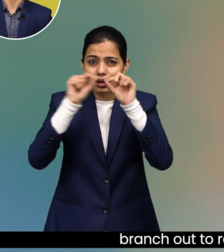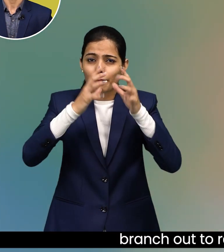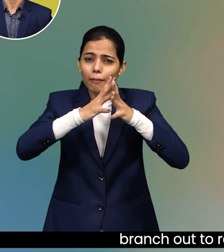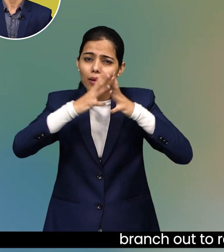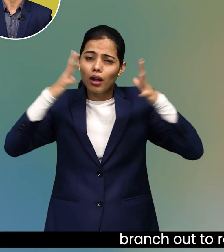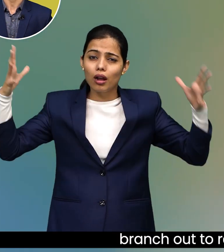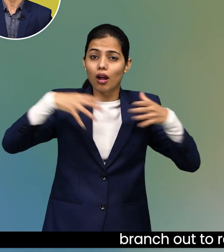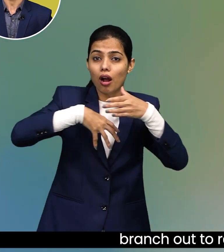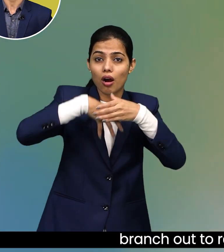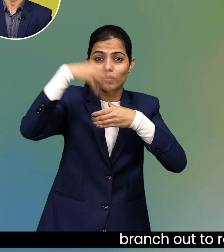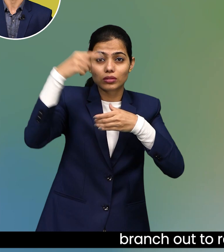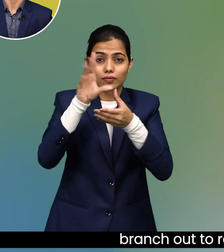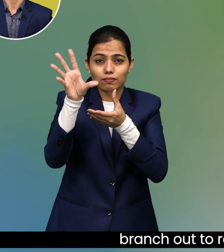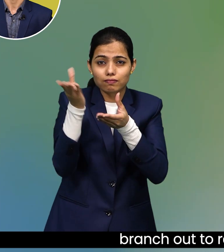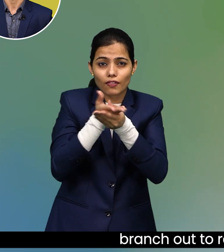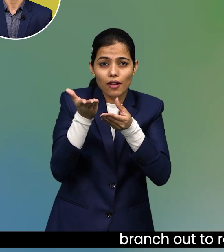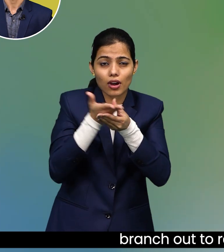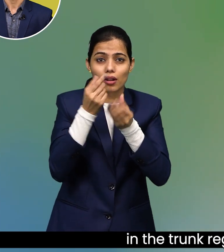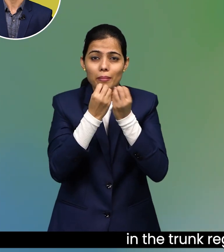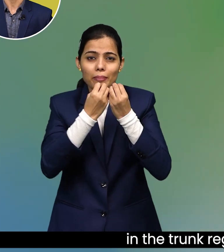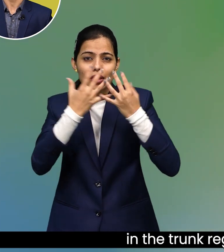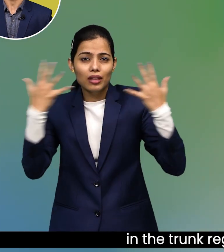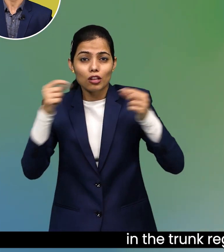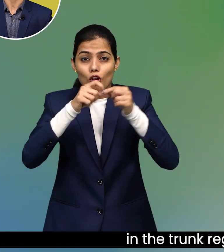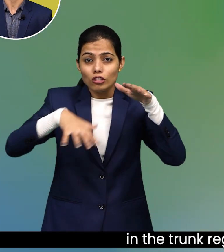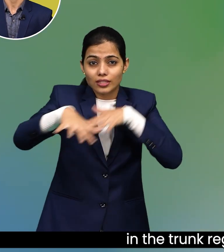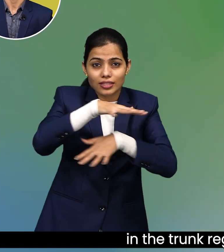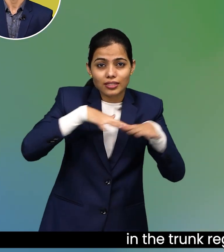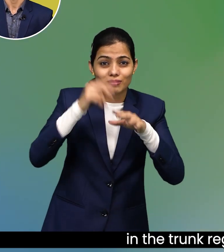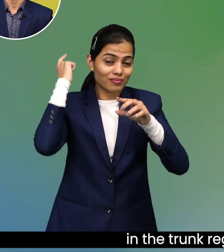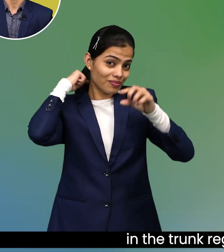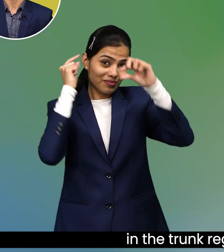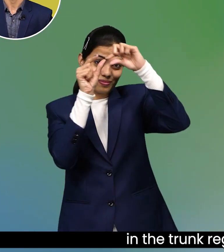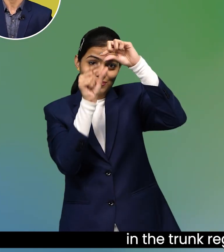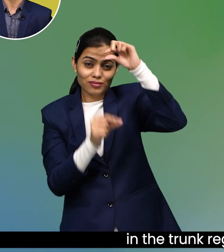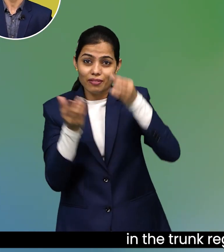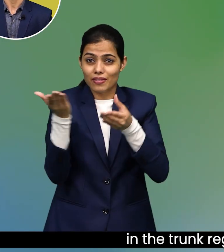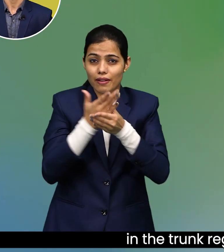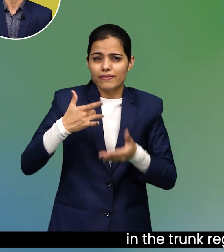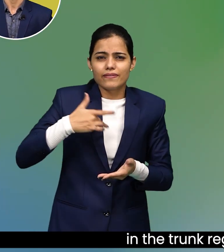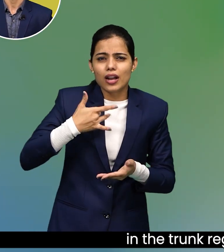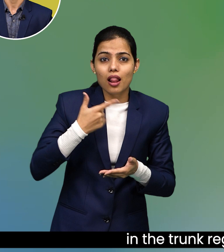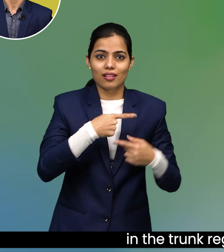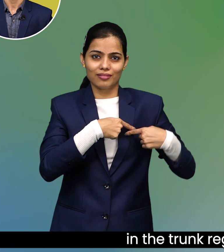branch out to reach many organs in the trunk region like the heart,